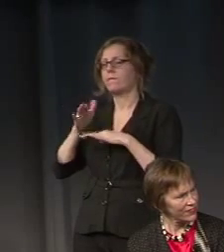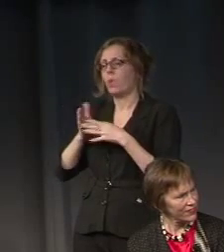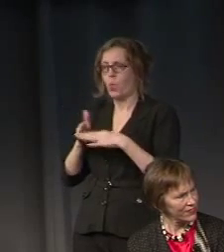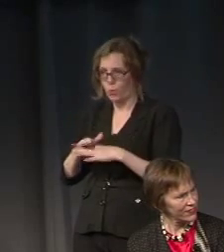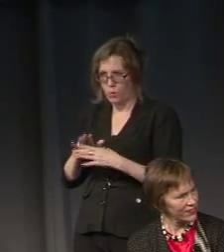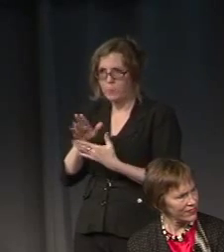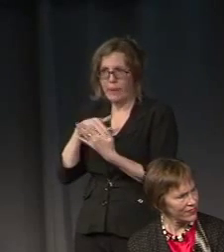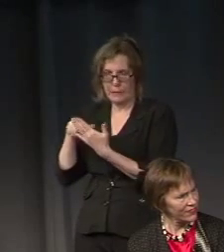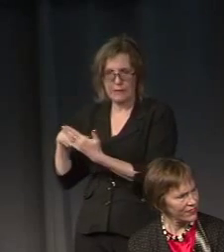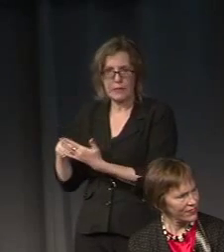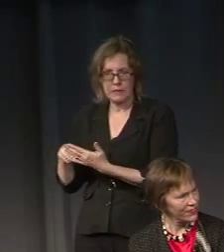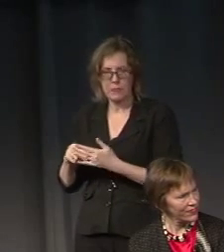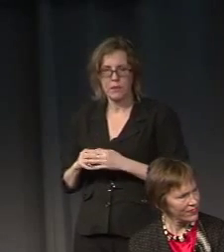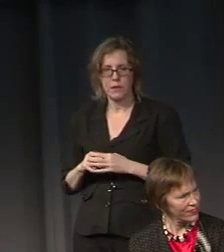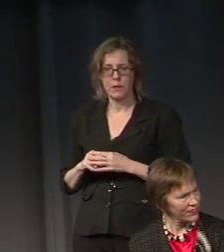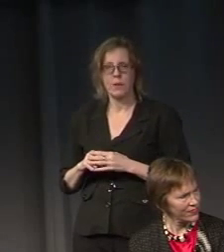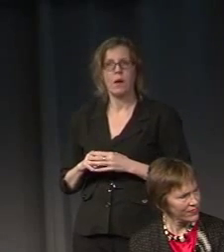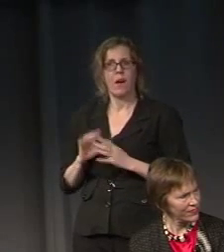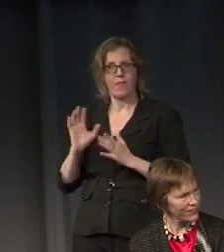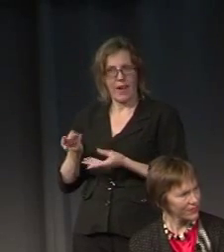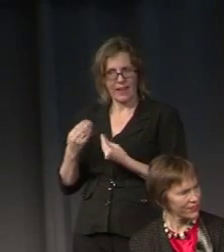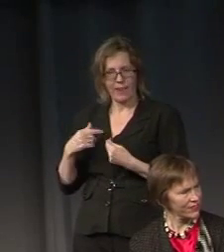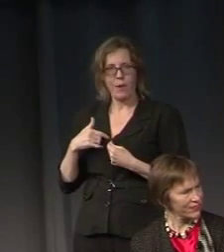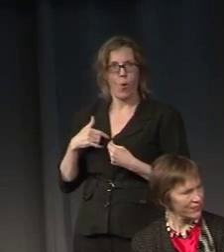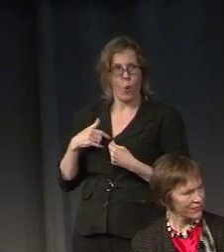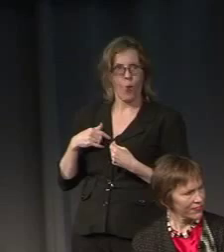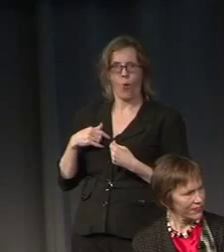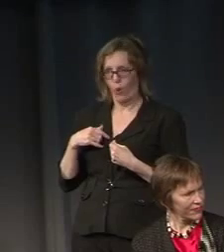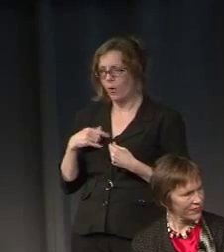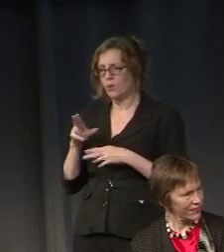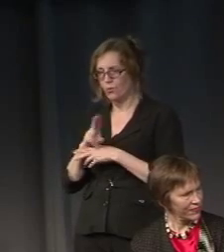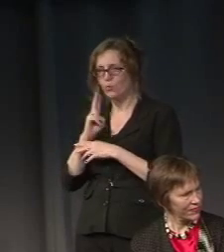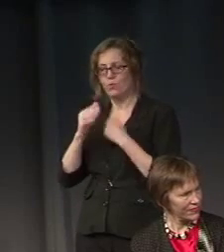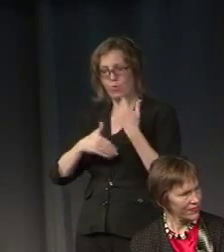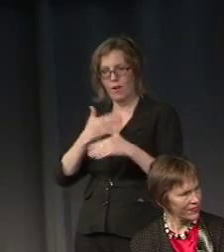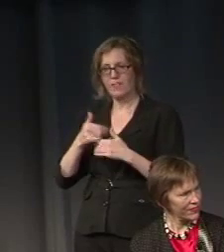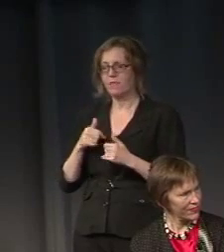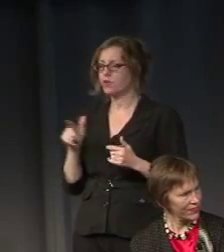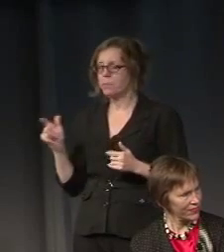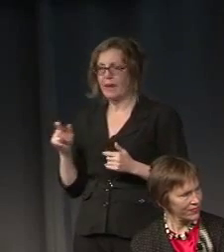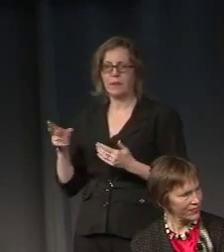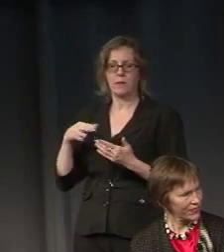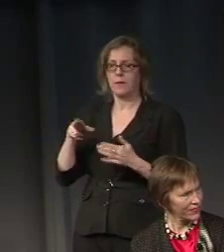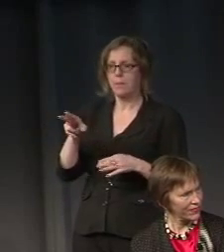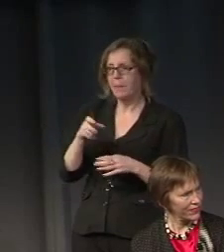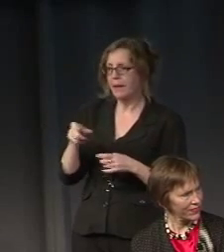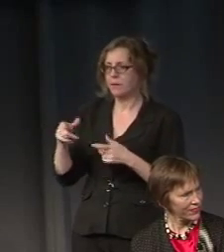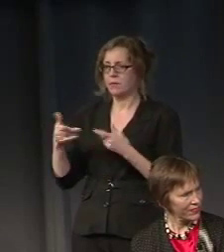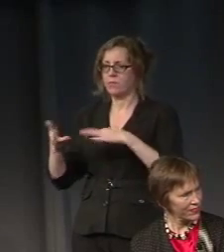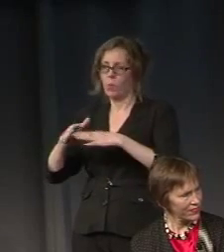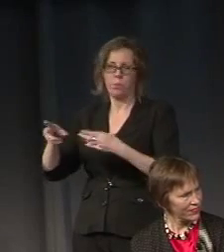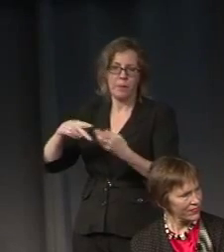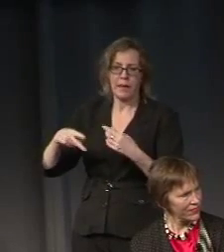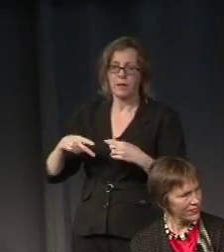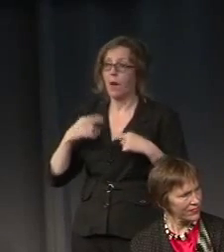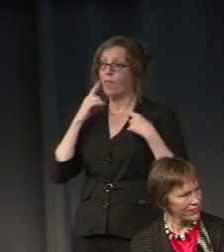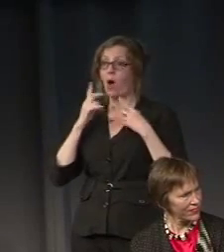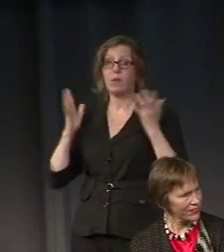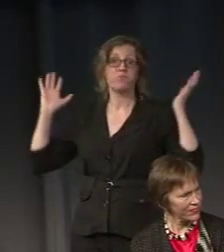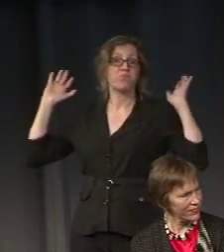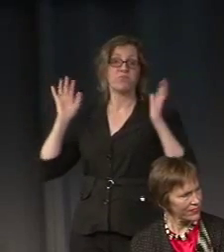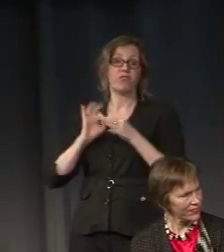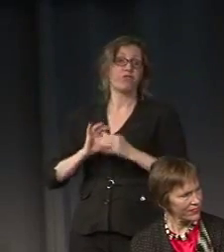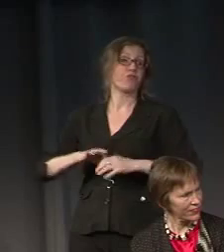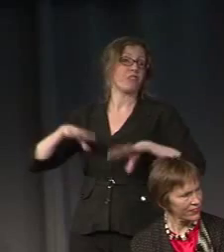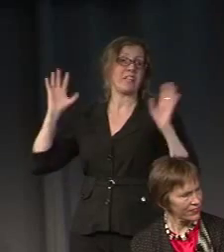go use a process by which I was going to paint and paint and paint and edit at the end. So I felt really free to just, I'm going to throw this color